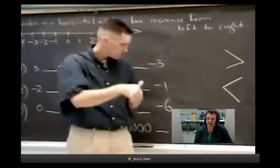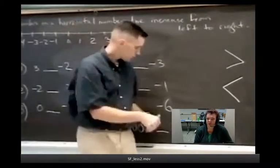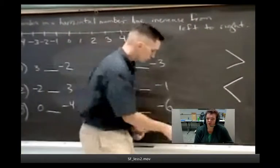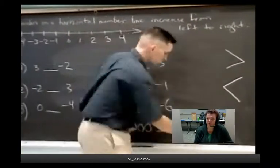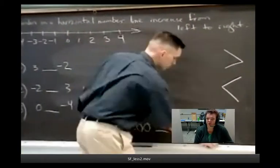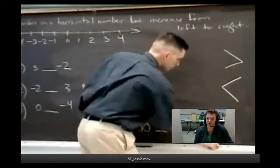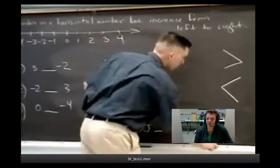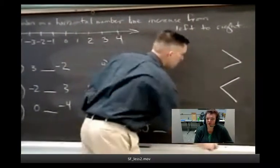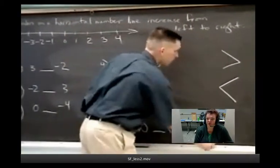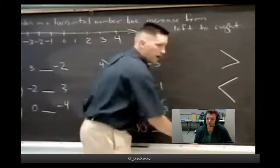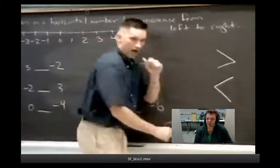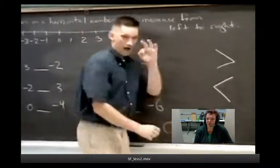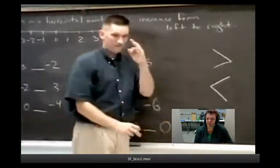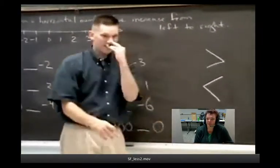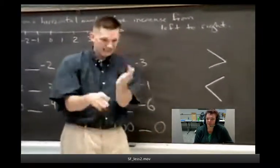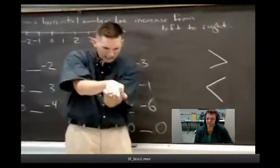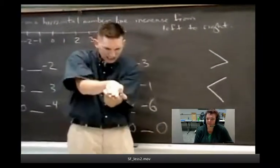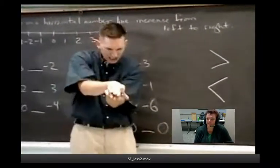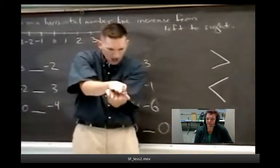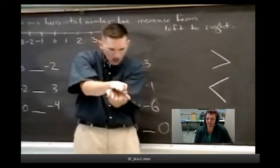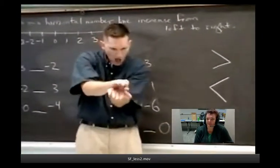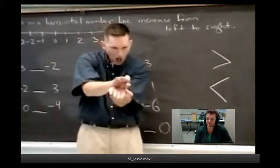It's important for you to remember.